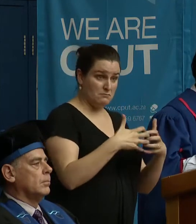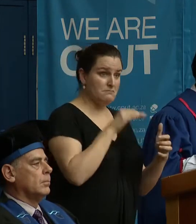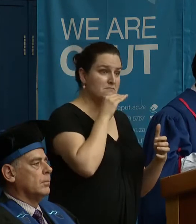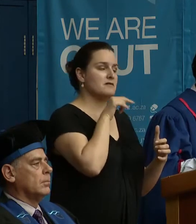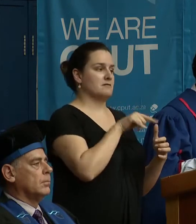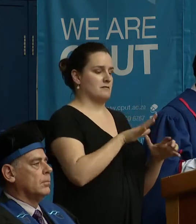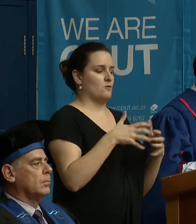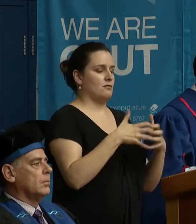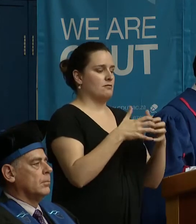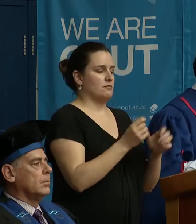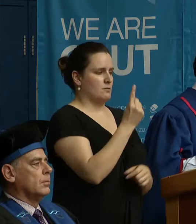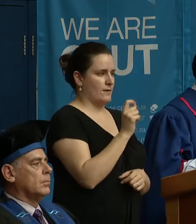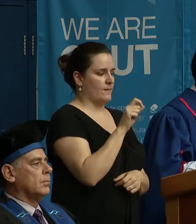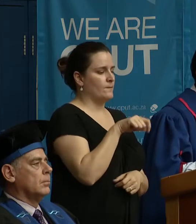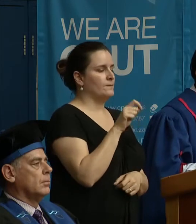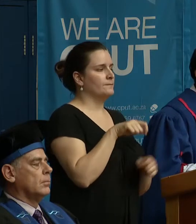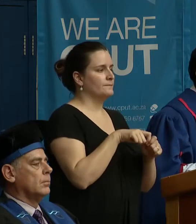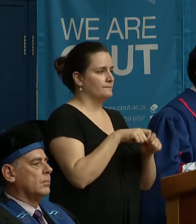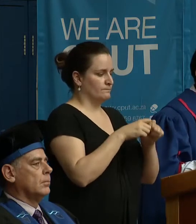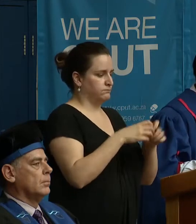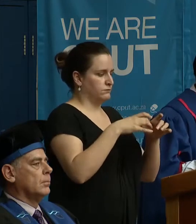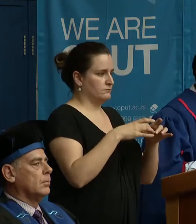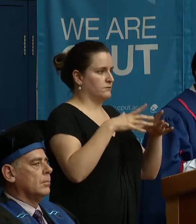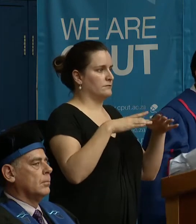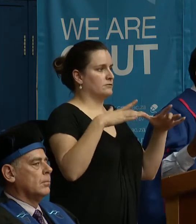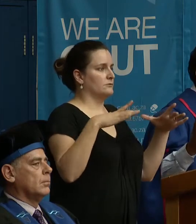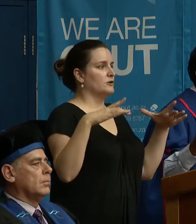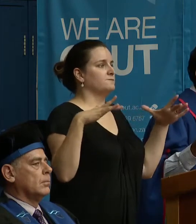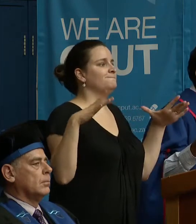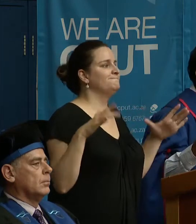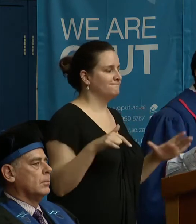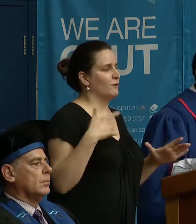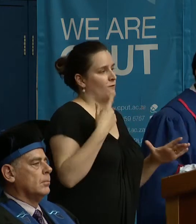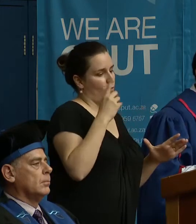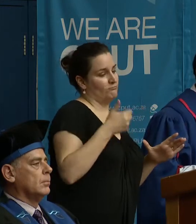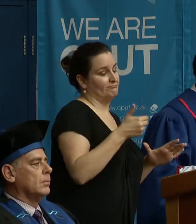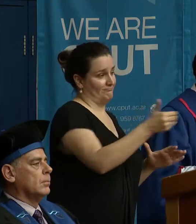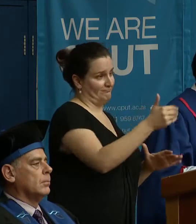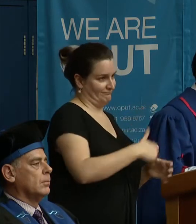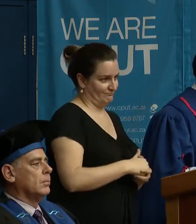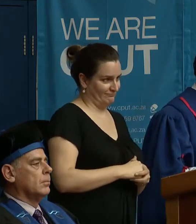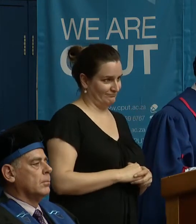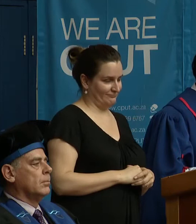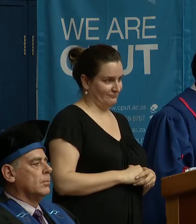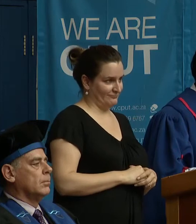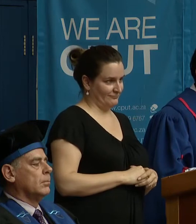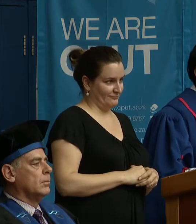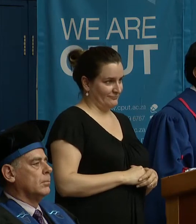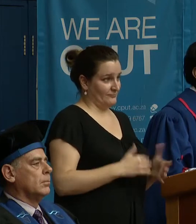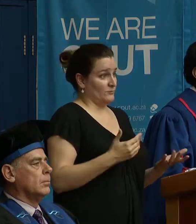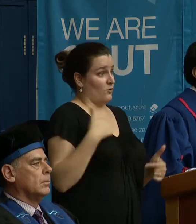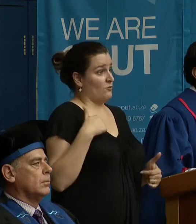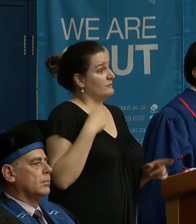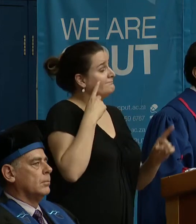the necessary ripples to drive change and transformation throughout the ecosystem. In that way, we aim to